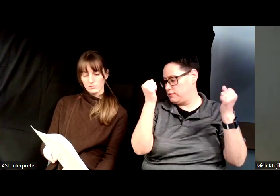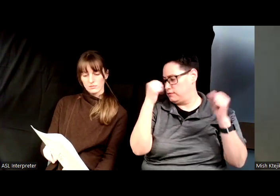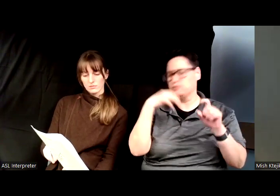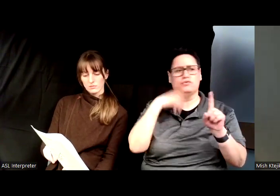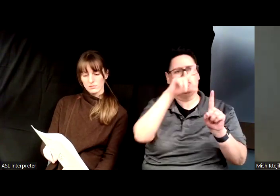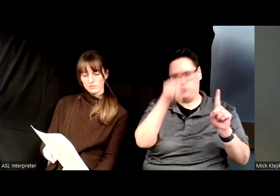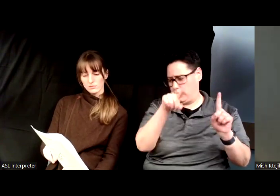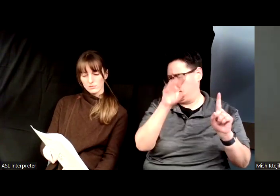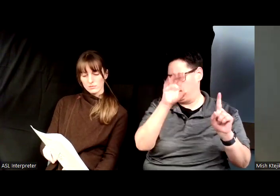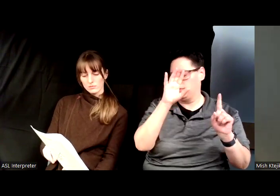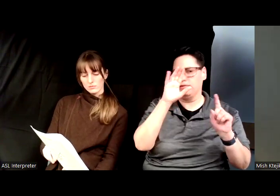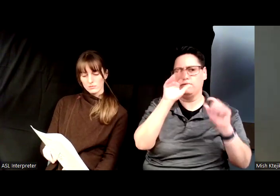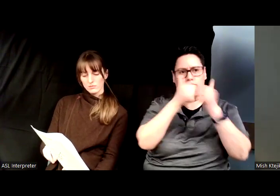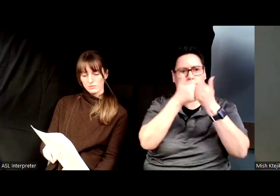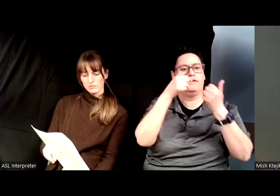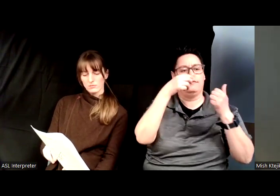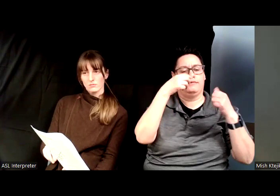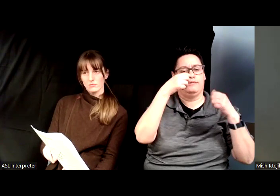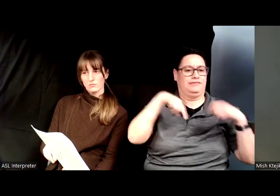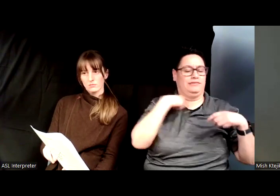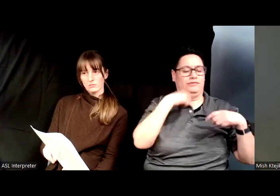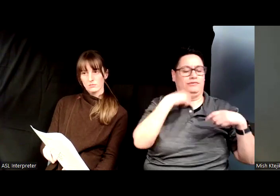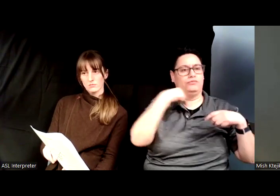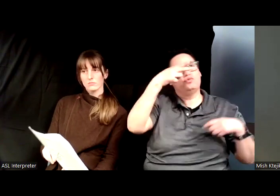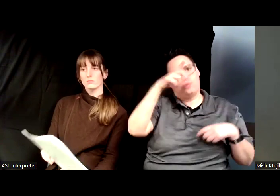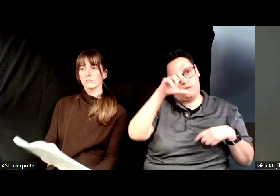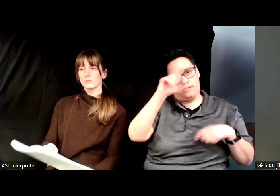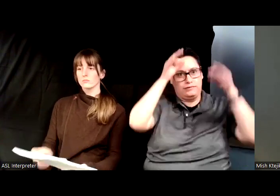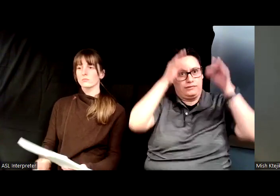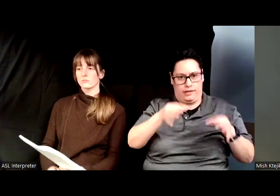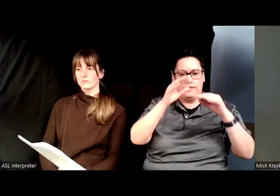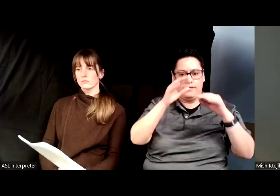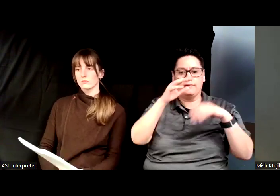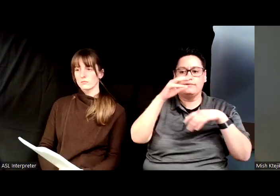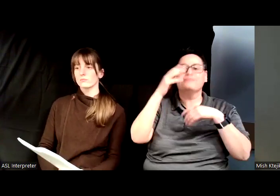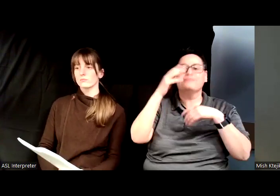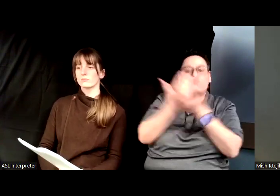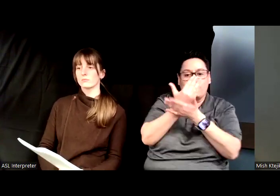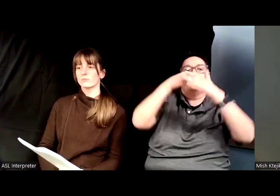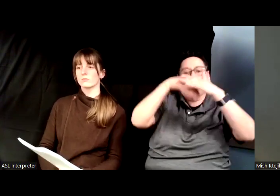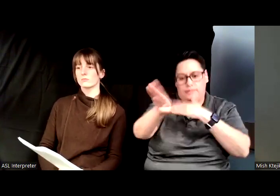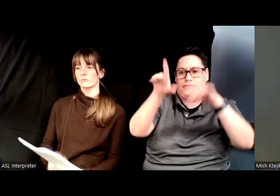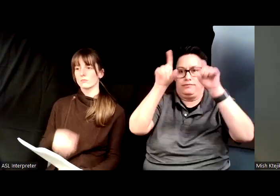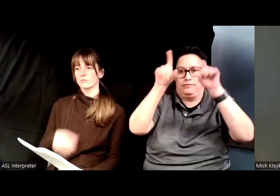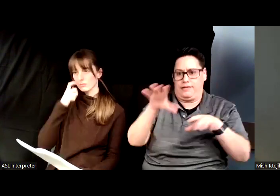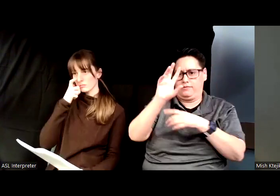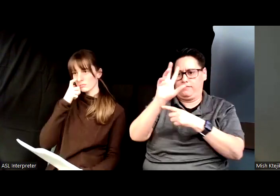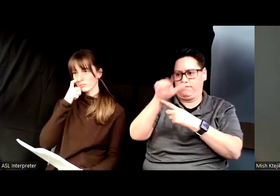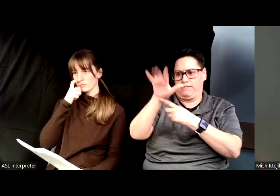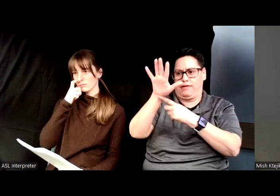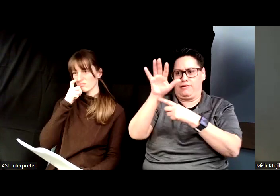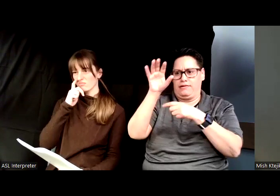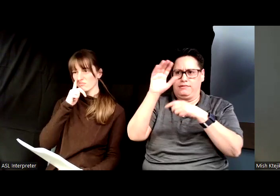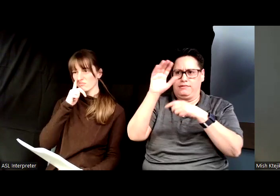it says the EIPA above 3.5. My question is, have we definitely decided?